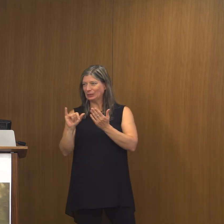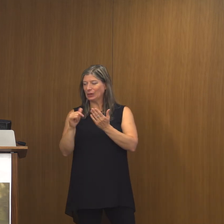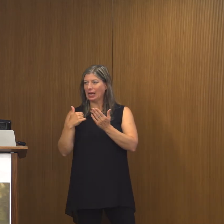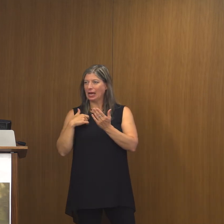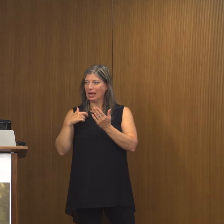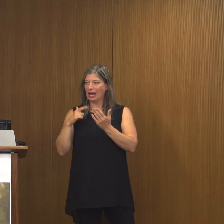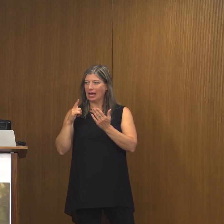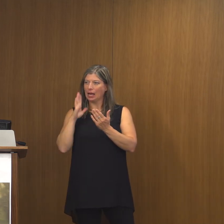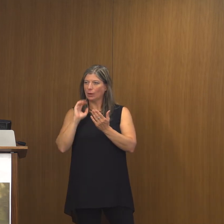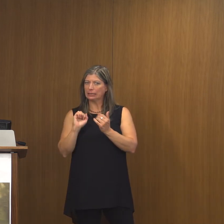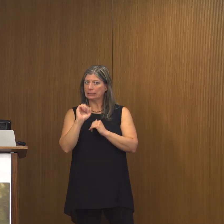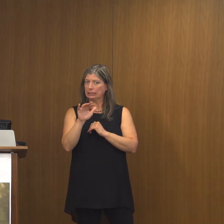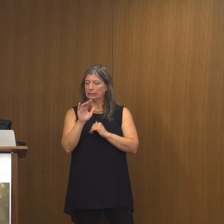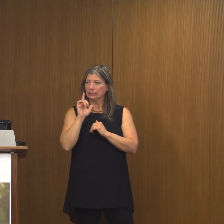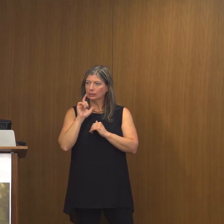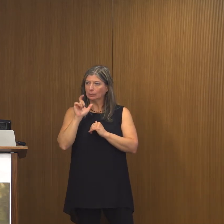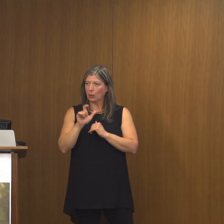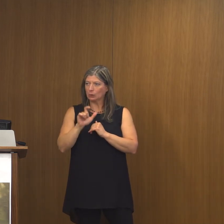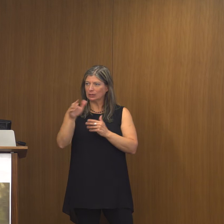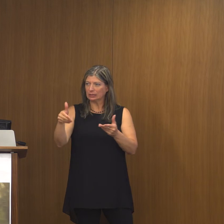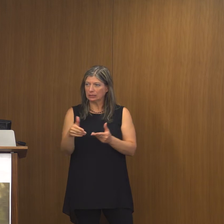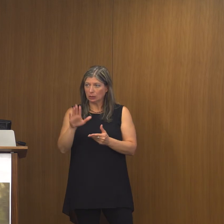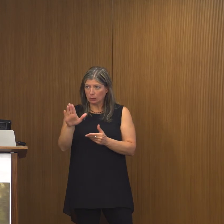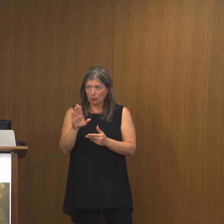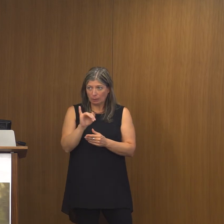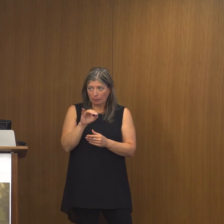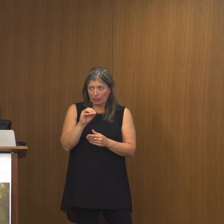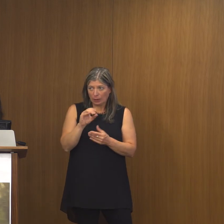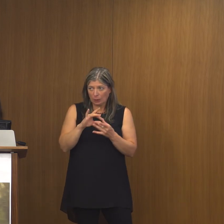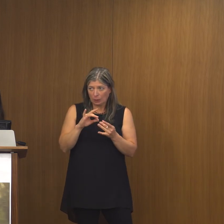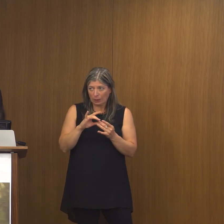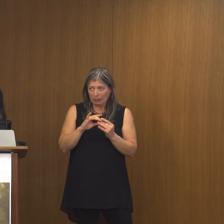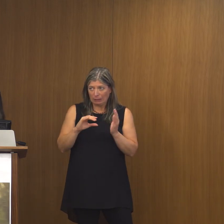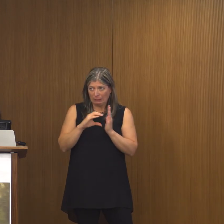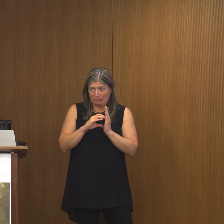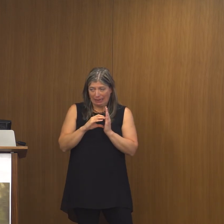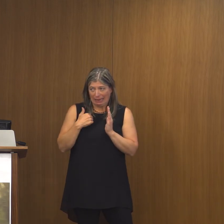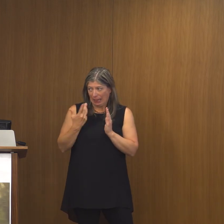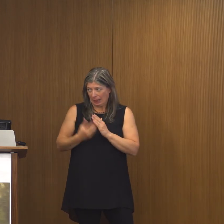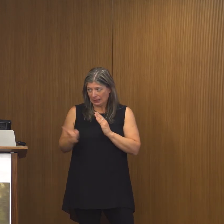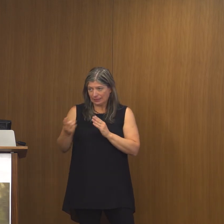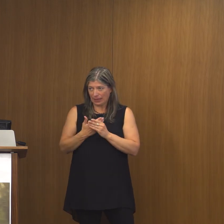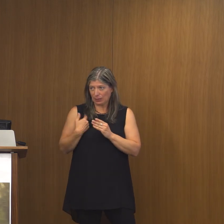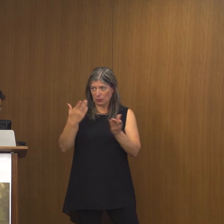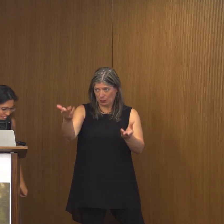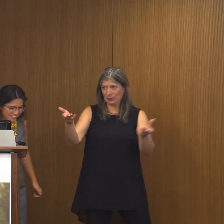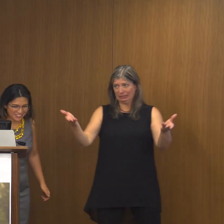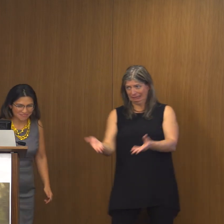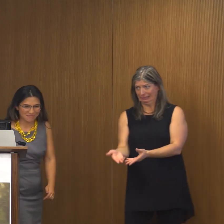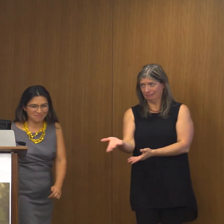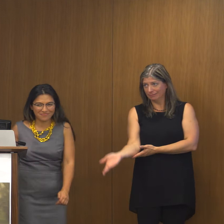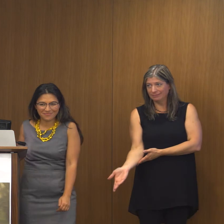give your short bio because I lost the file as we were talking. So just introduce yourself and to the podium. Thank you.